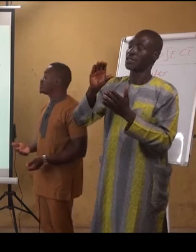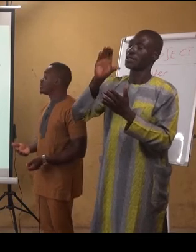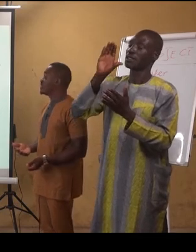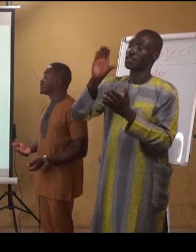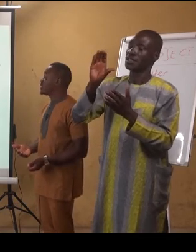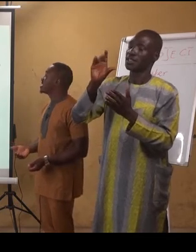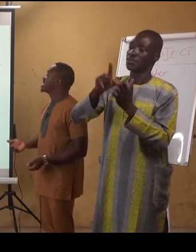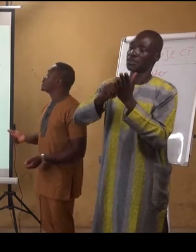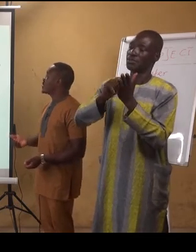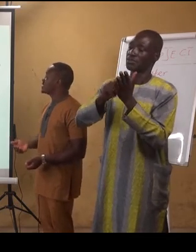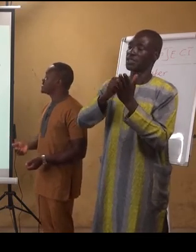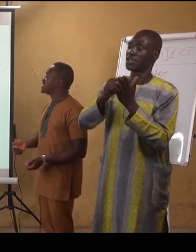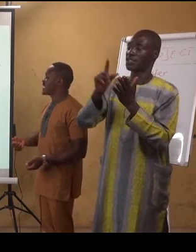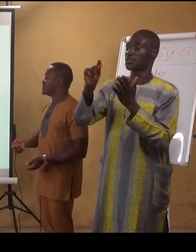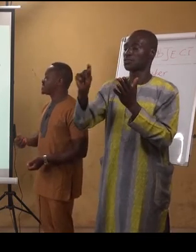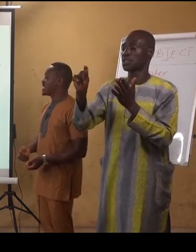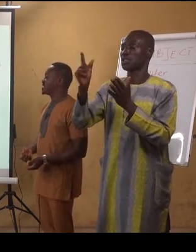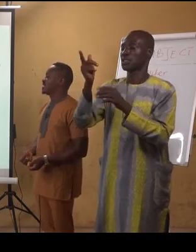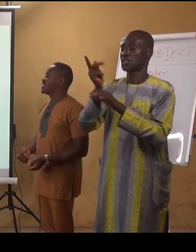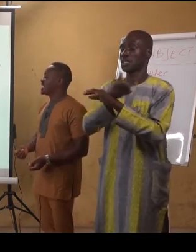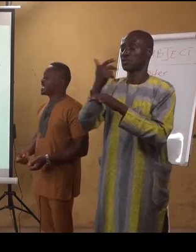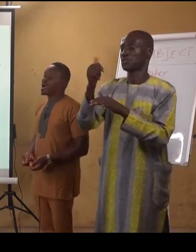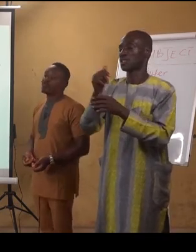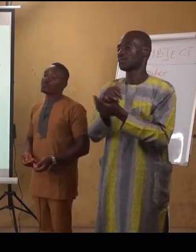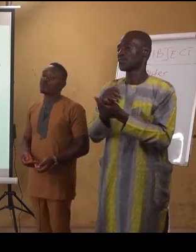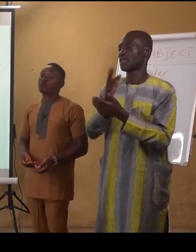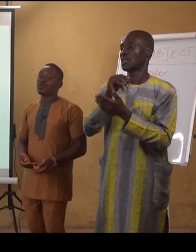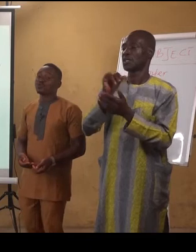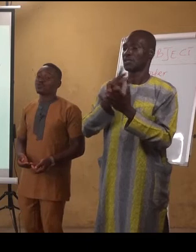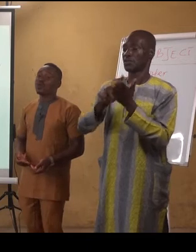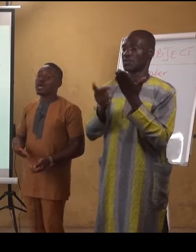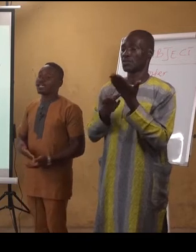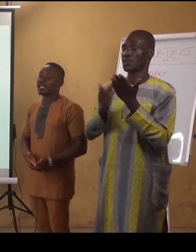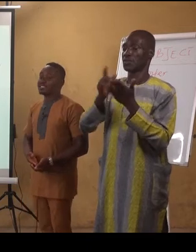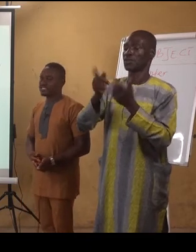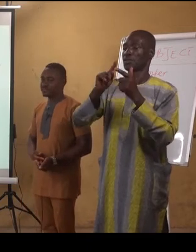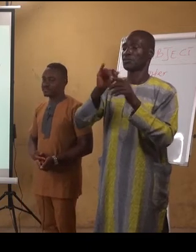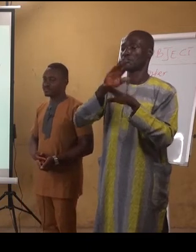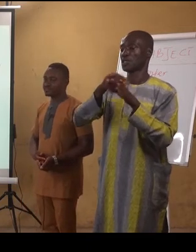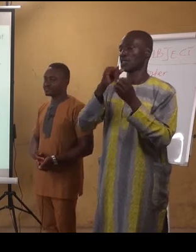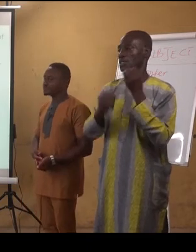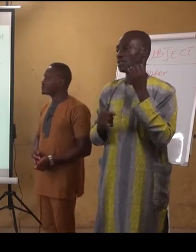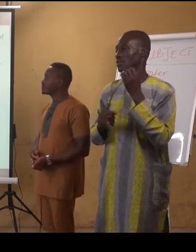day would print what? 20 times 10. Then our program would come to an end.